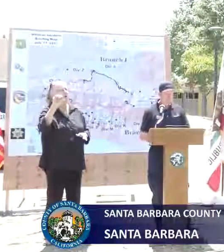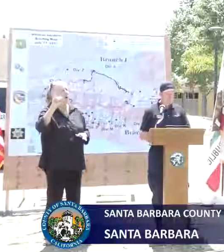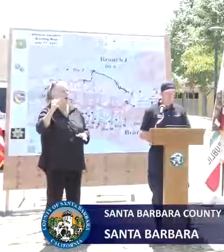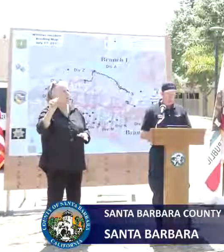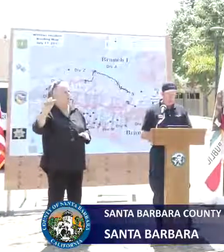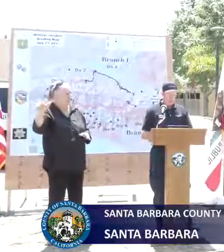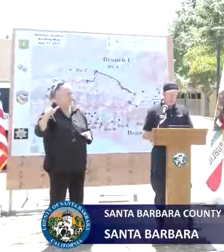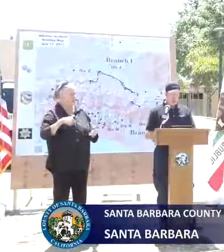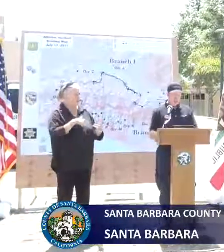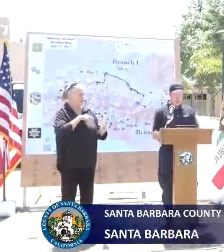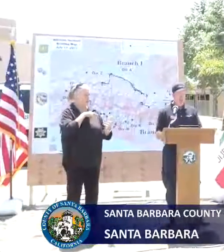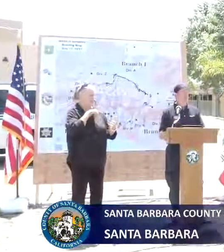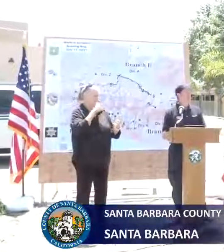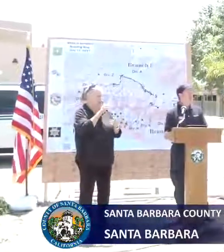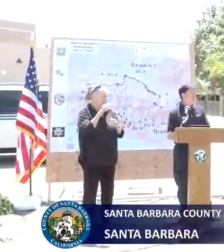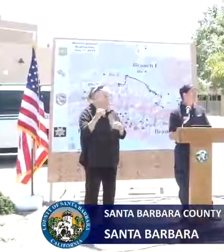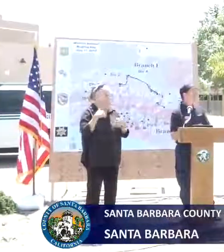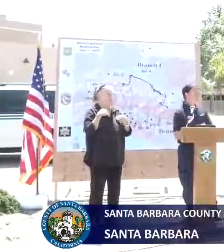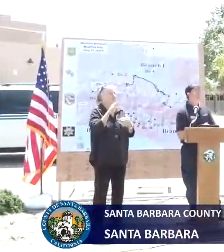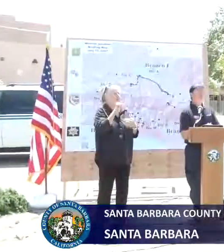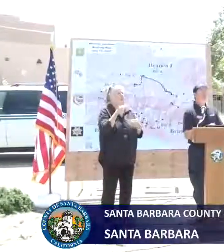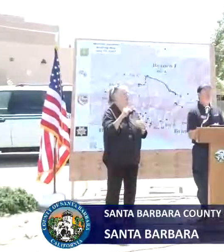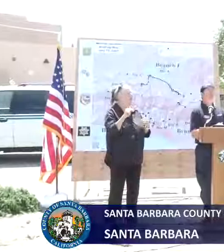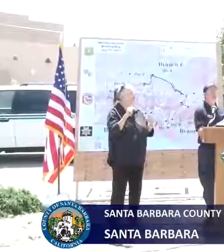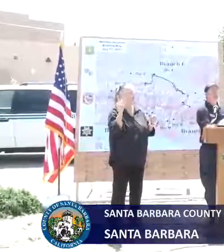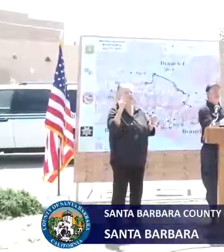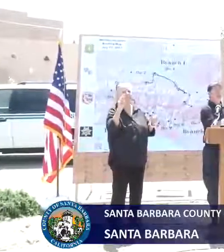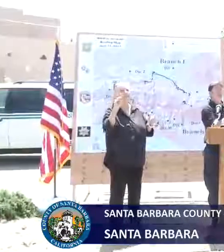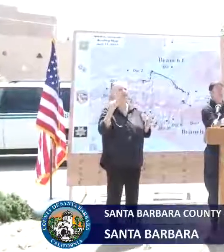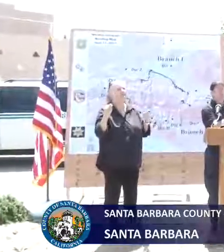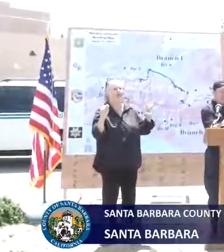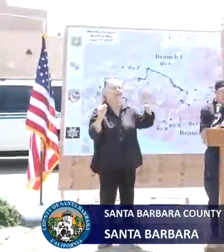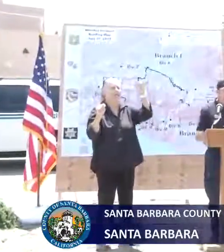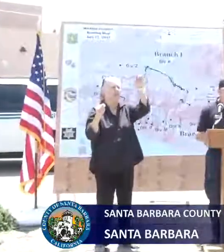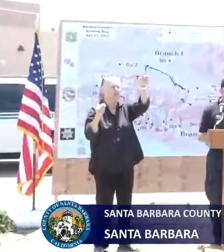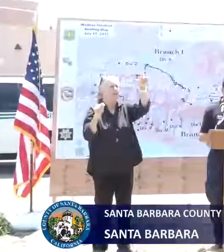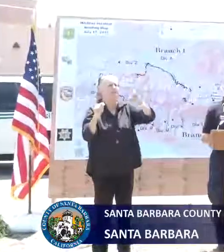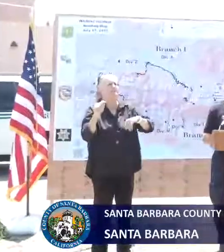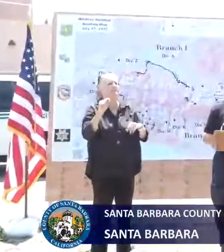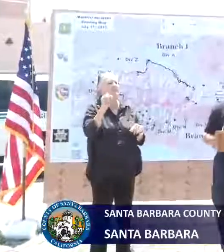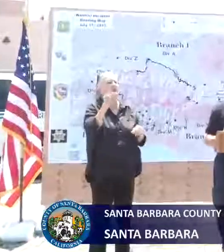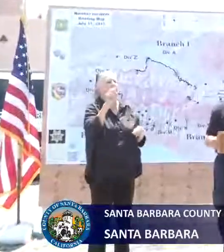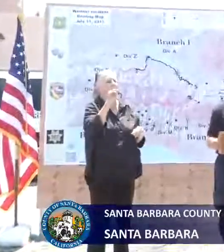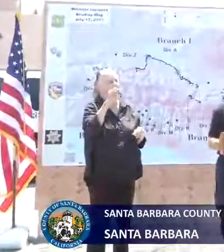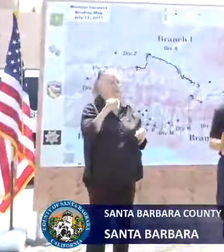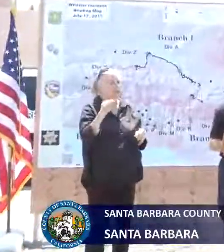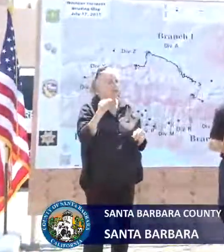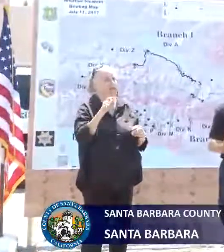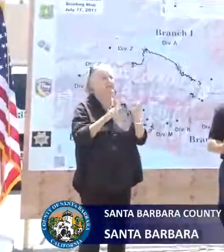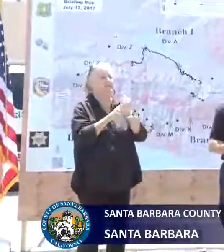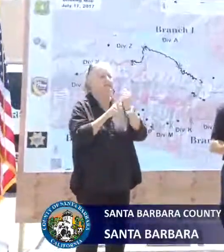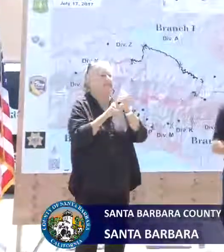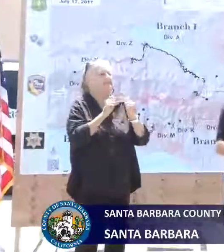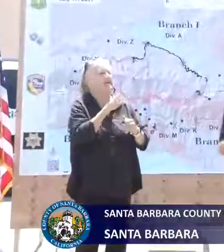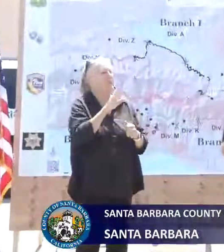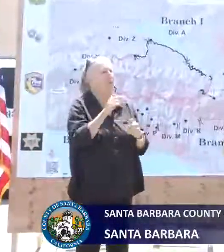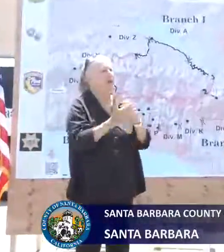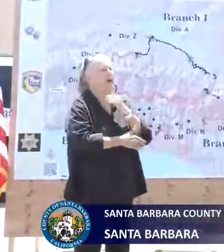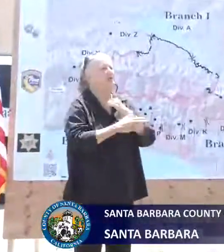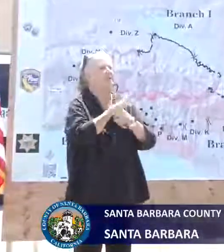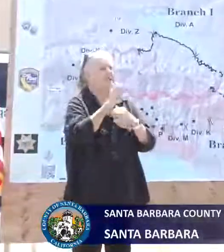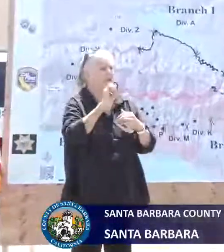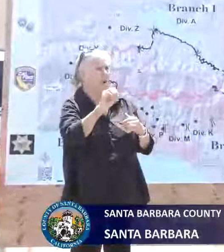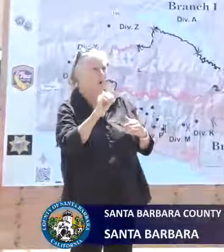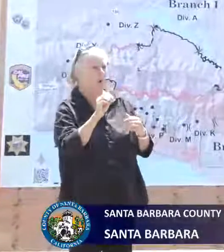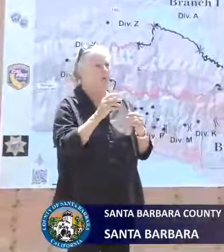And we also have Matt Pontus. Where's Matt? Matt's right back here. Matt is the Assistant Santa Barbara County CEO,